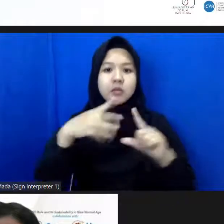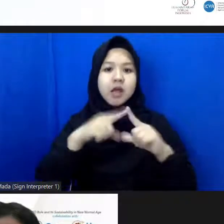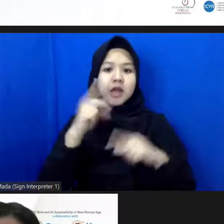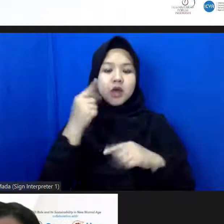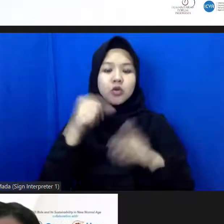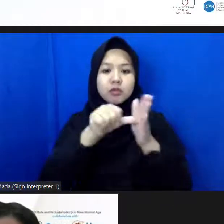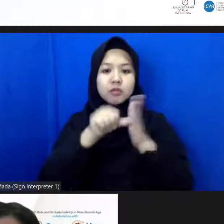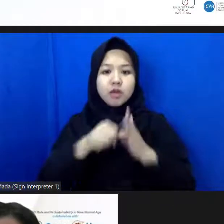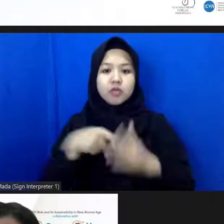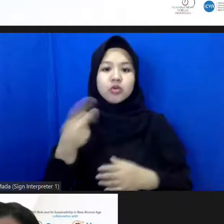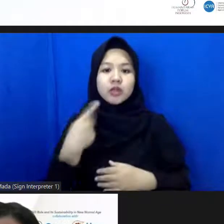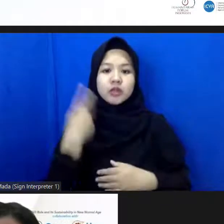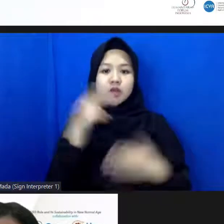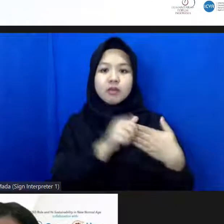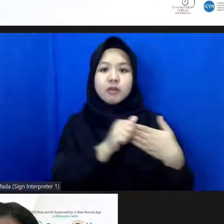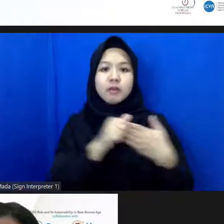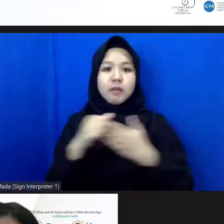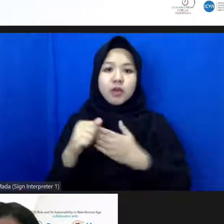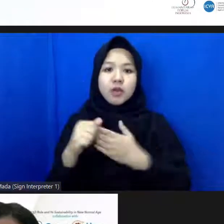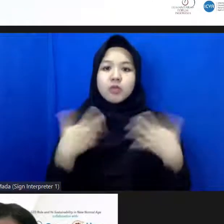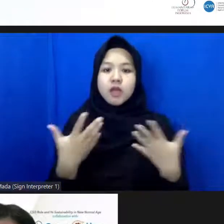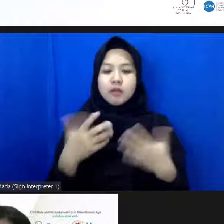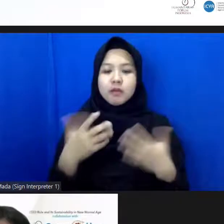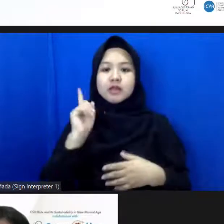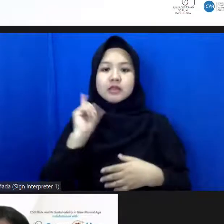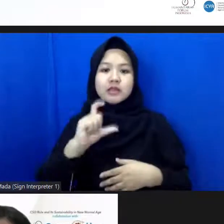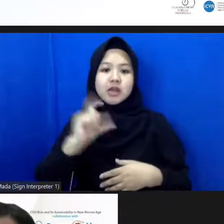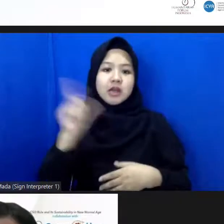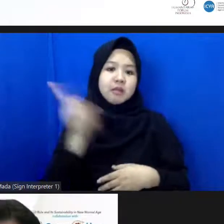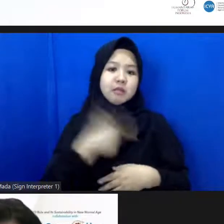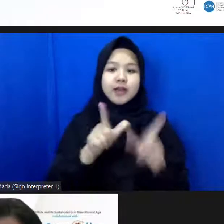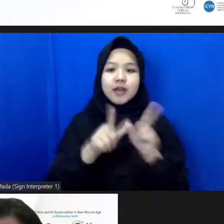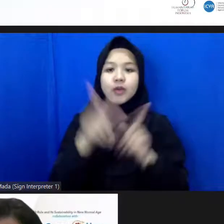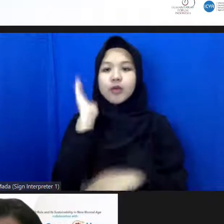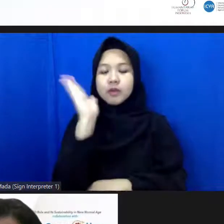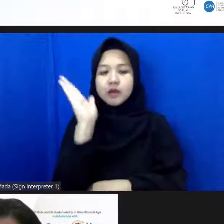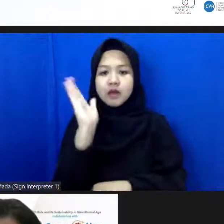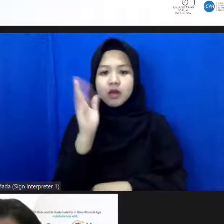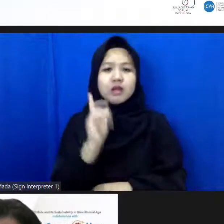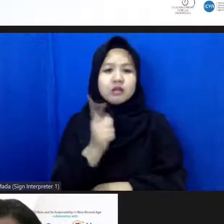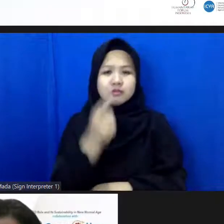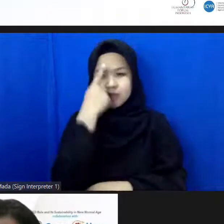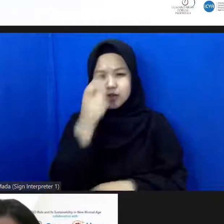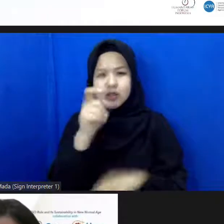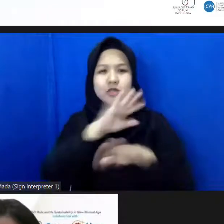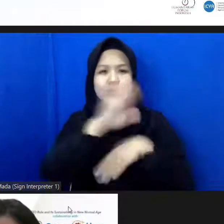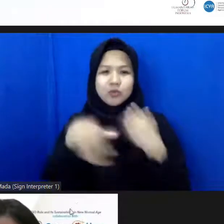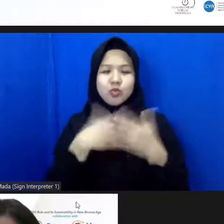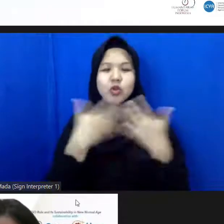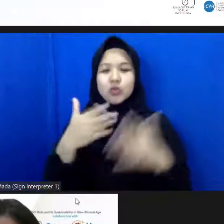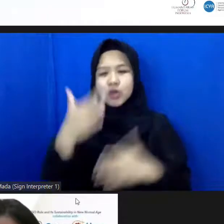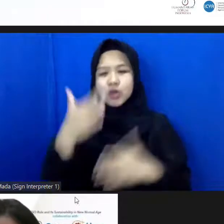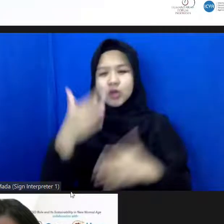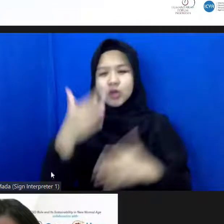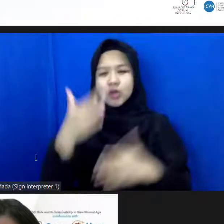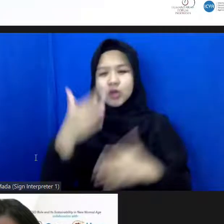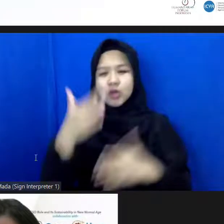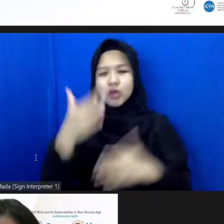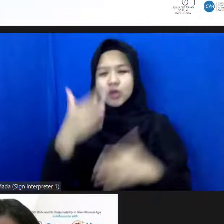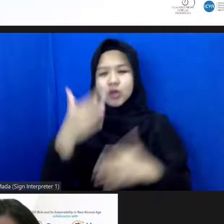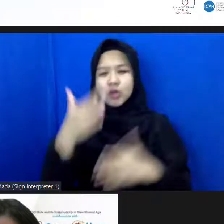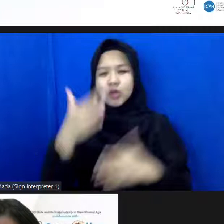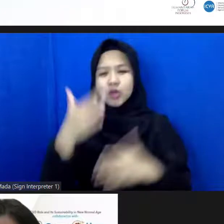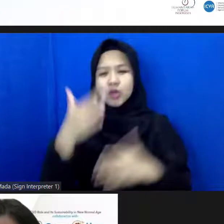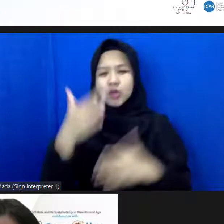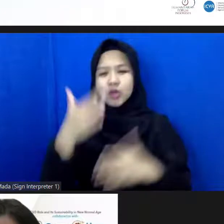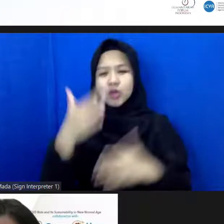us to guide us on how to use webinar. I believe that most of us are already familiar with all the